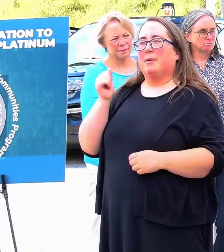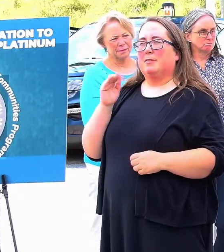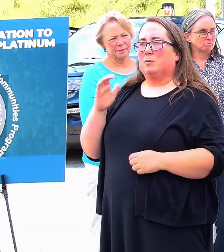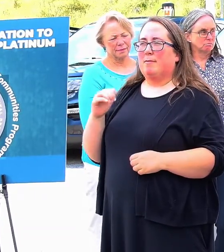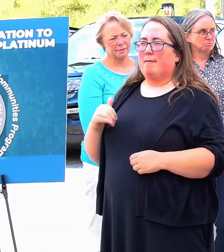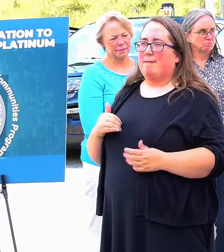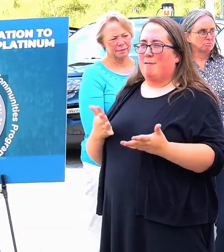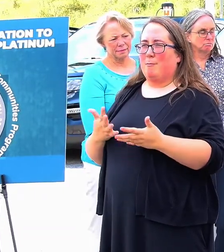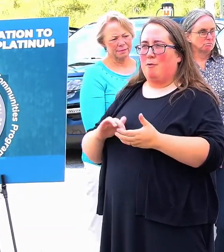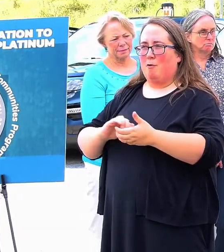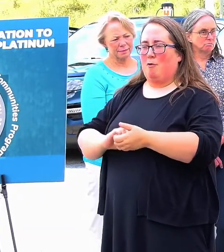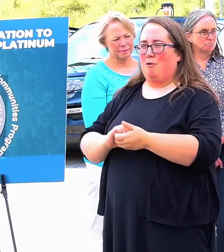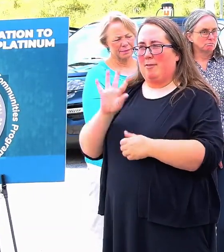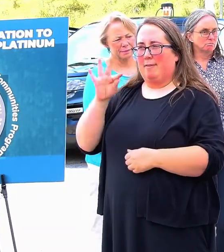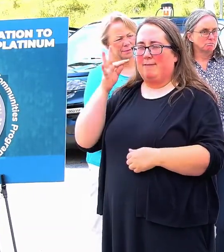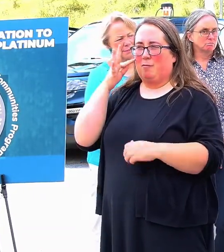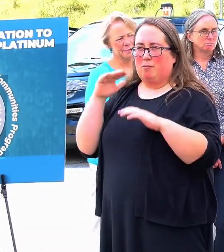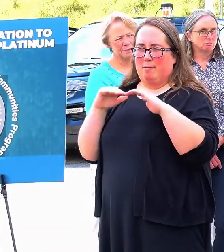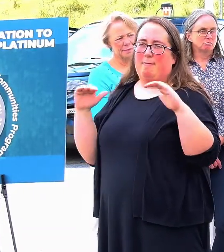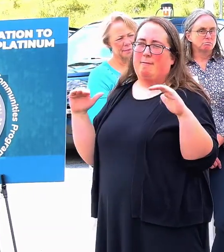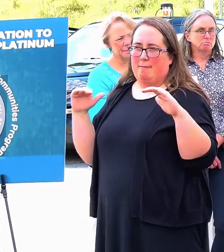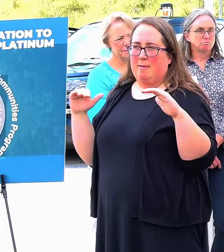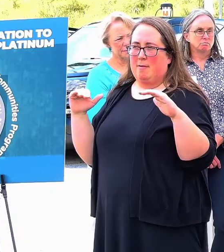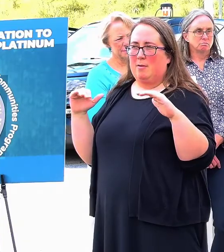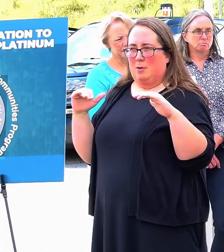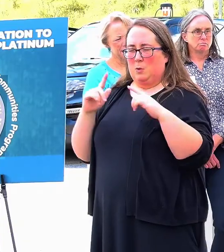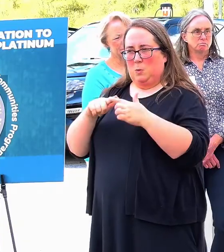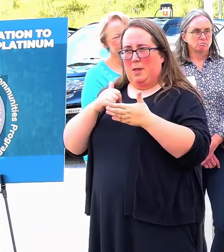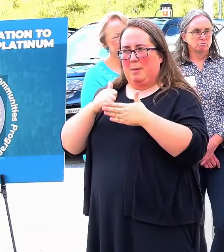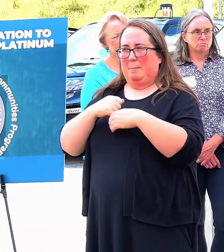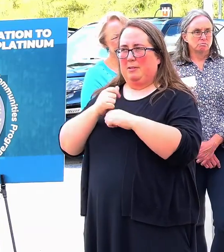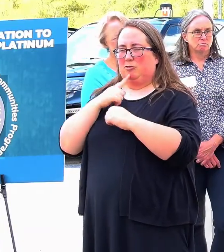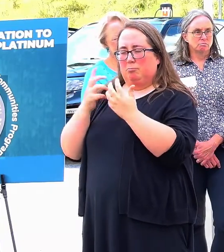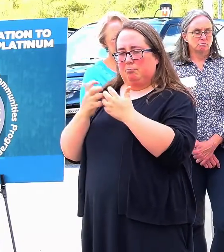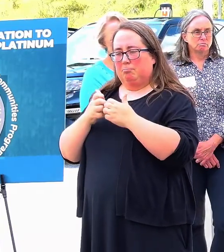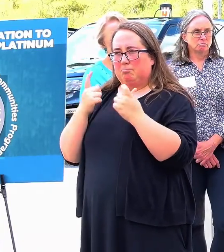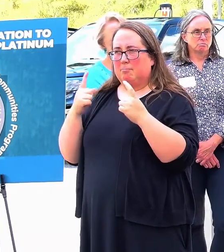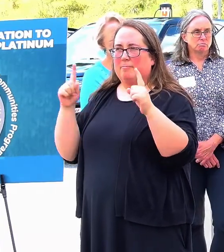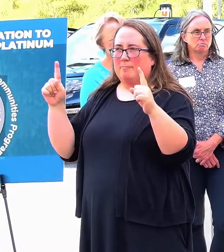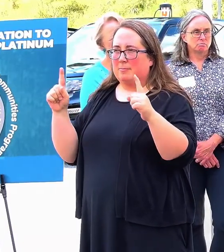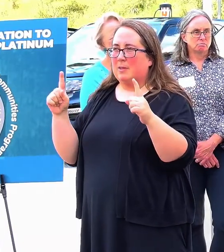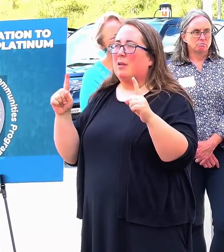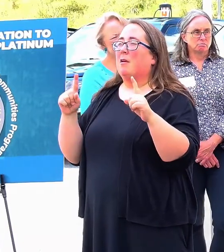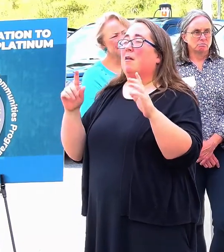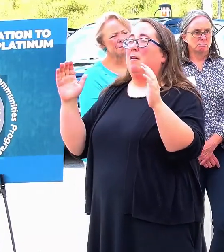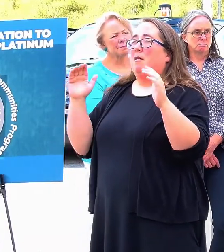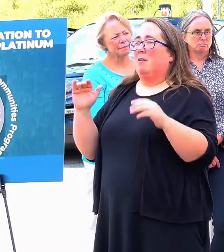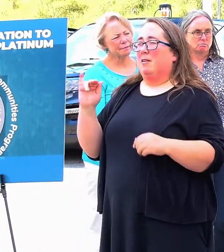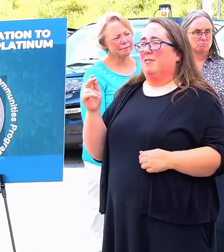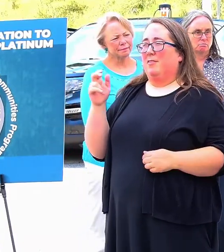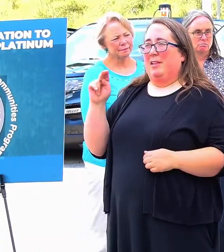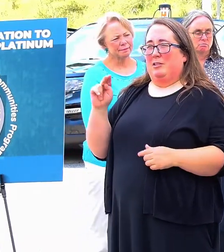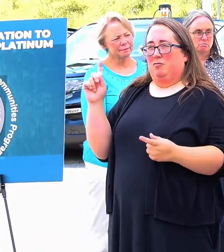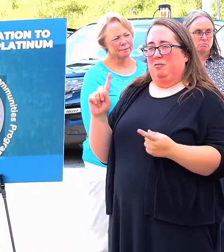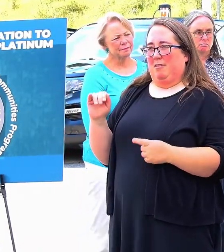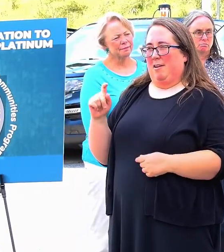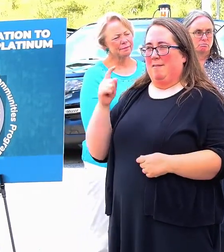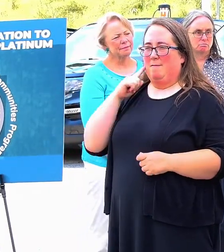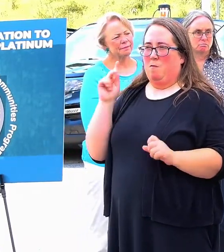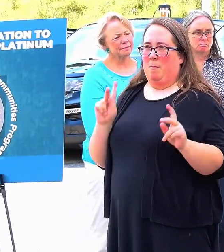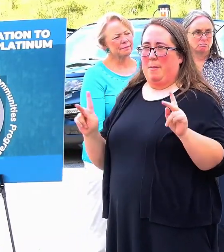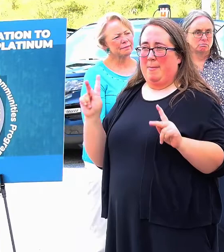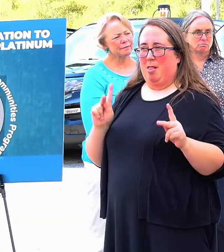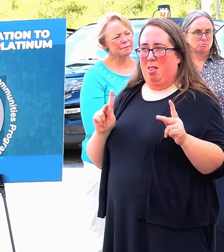have a partner at the federal level to make that a reality. The Inflation Reduction Act for individuals